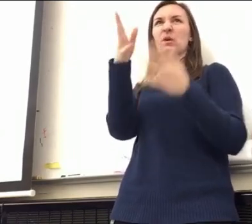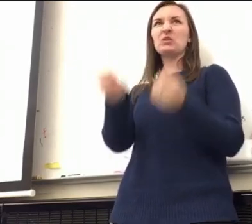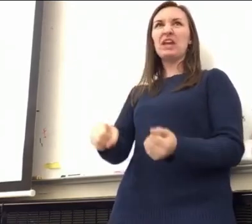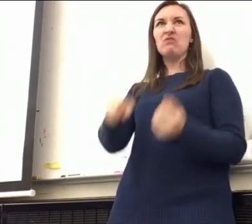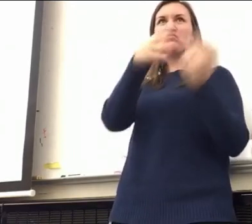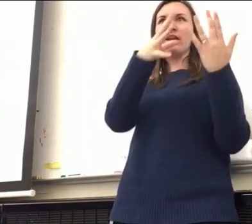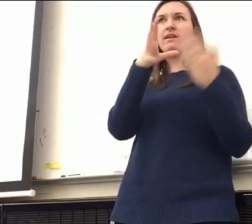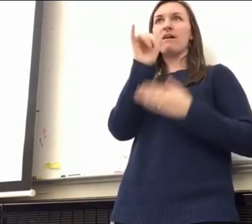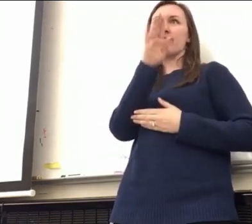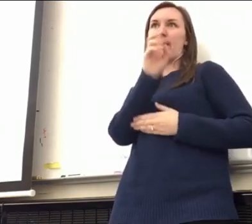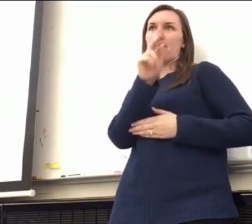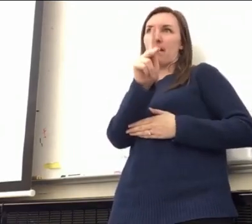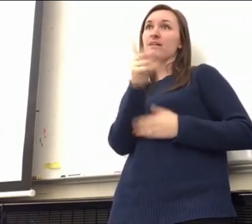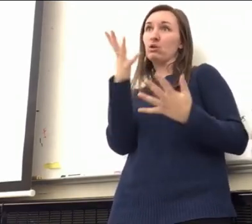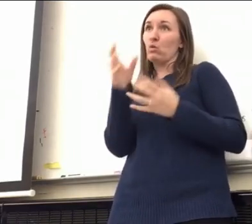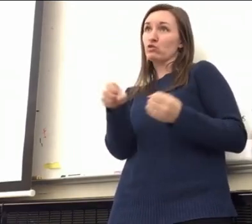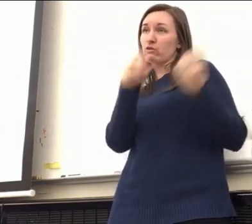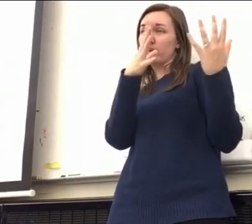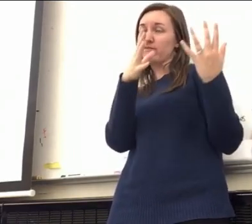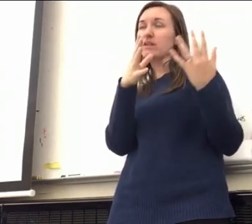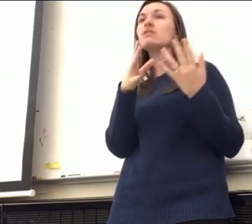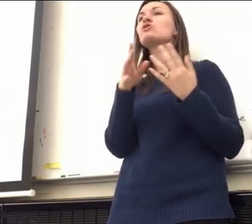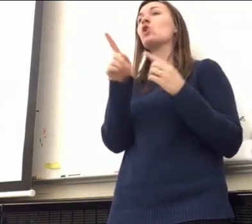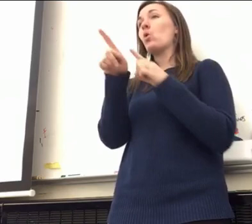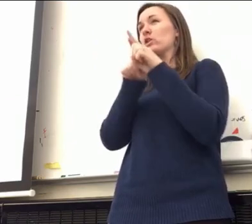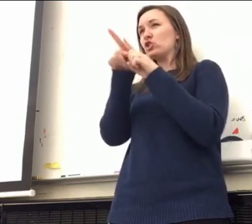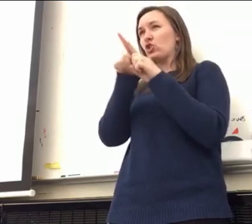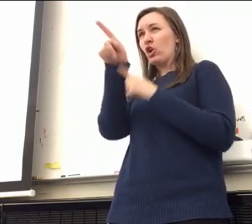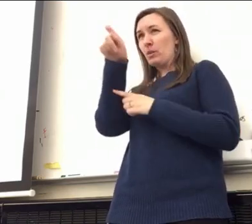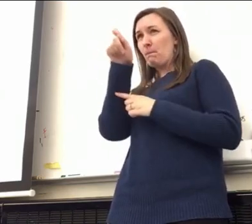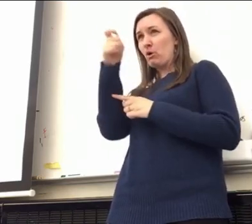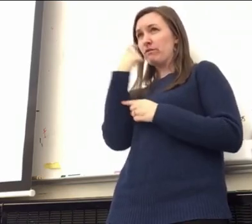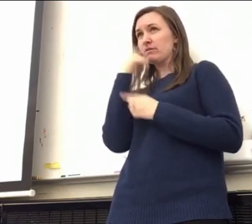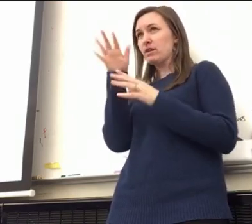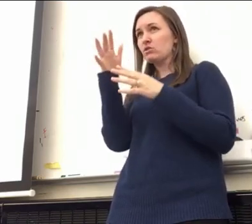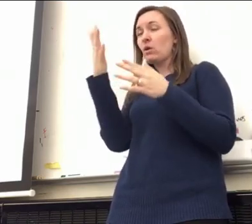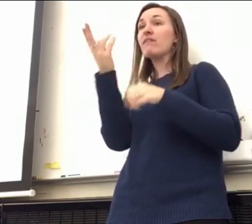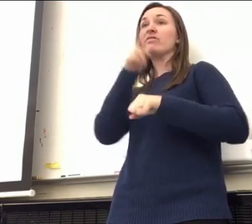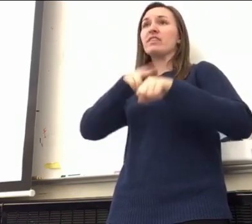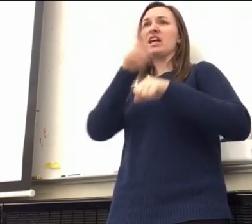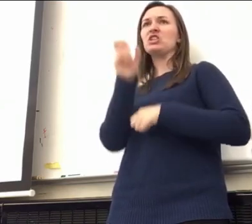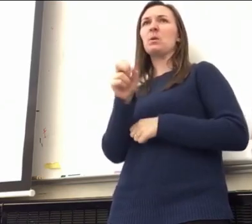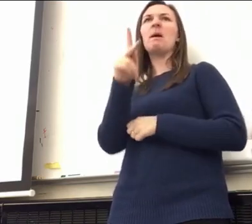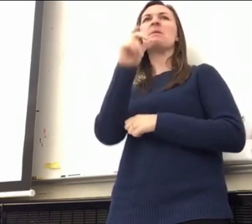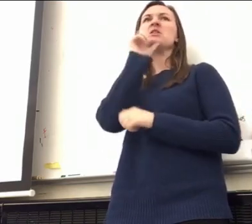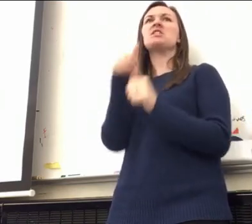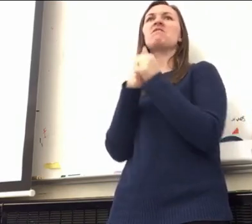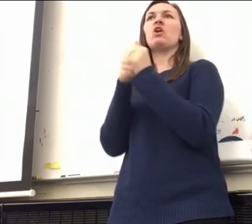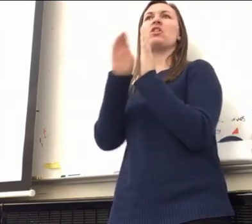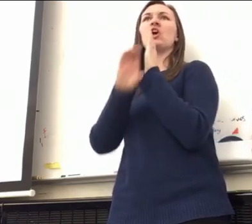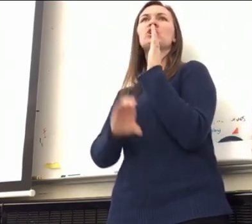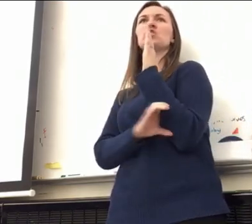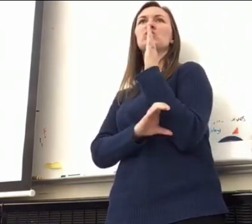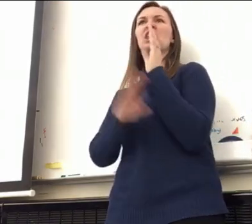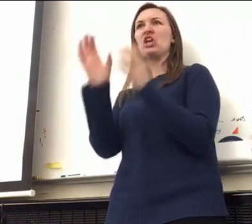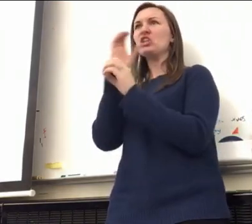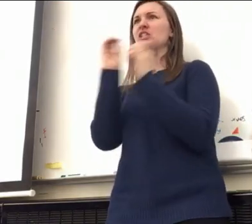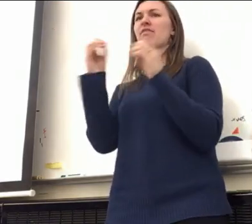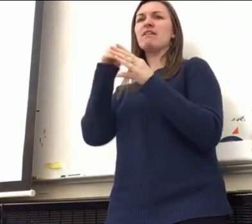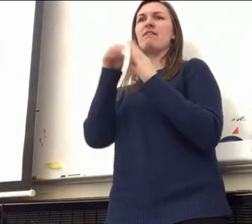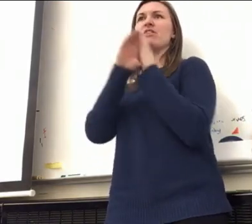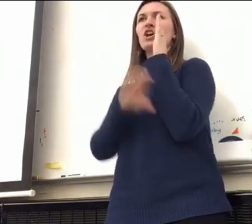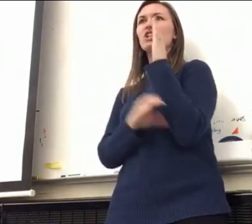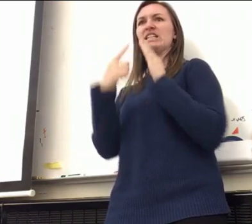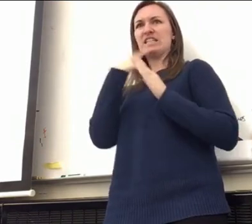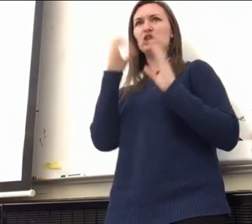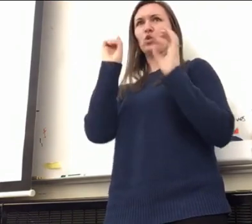second bullet, here's basically what he's going to say. The national bank is unconstitutional. There is nothing in the U.S. Constitution that